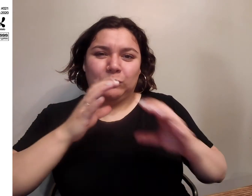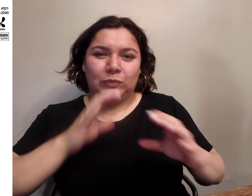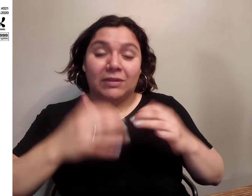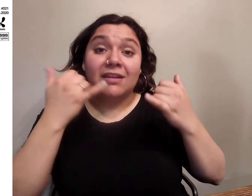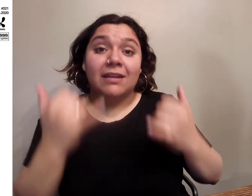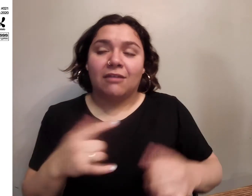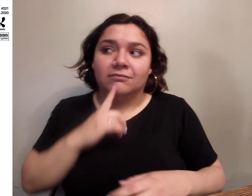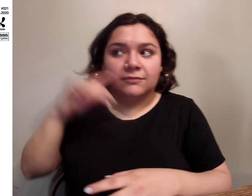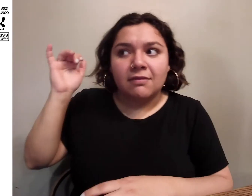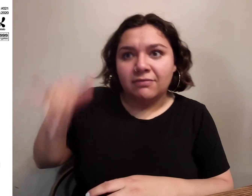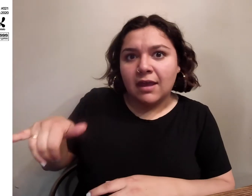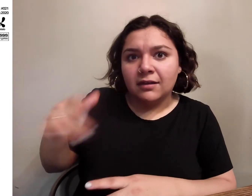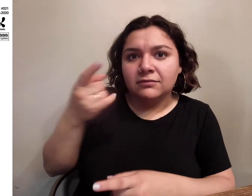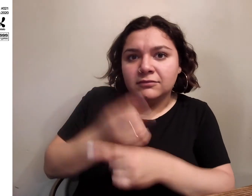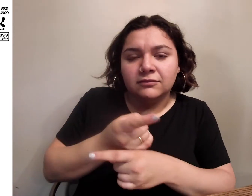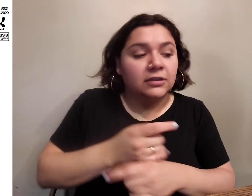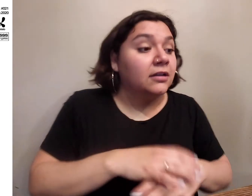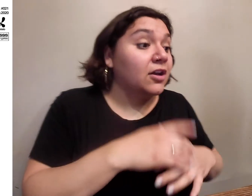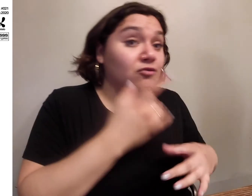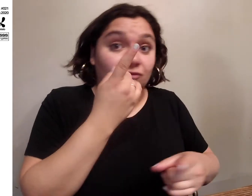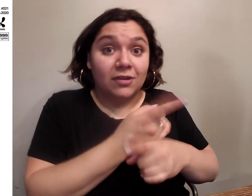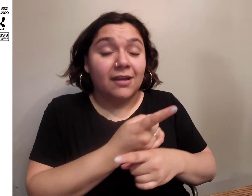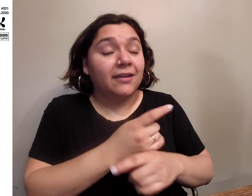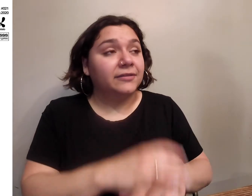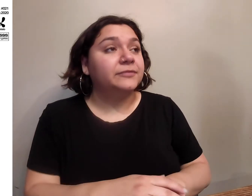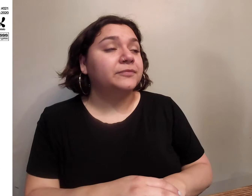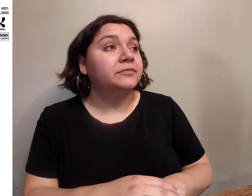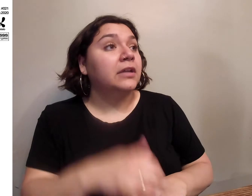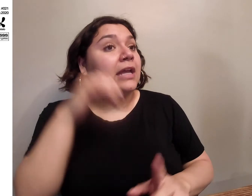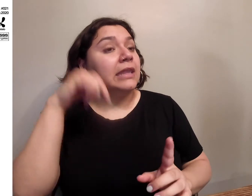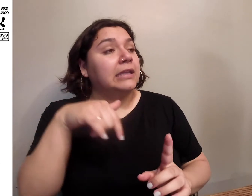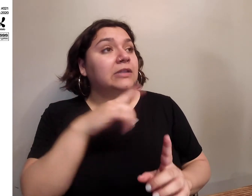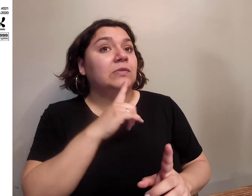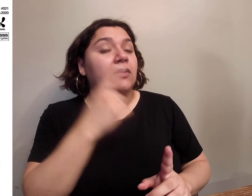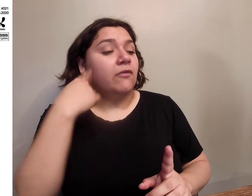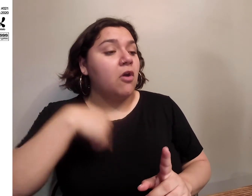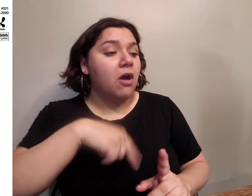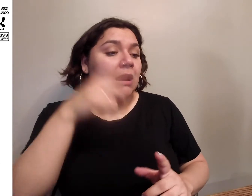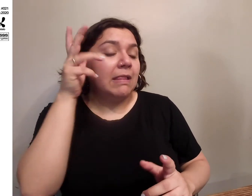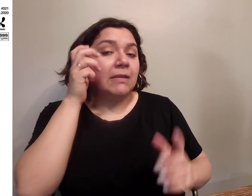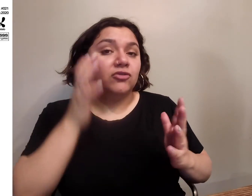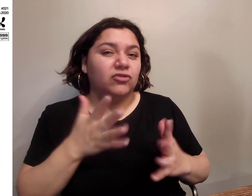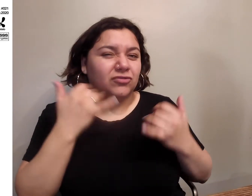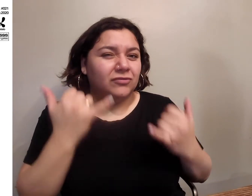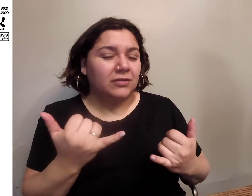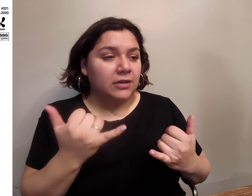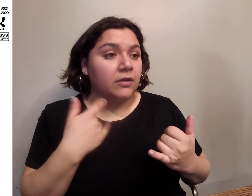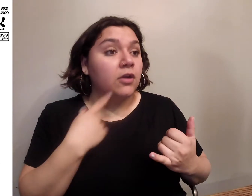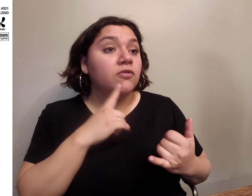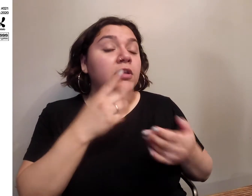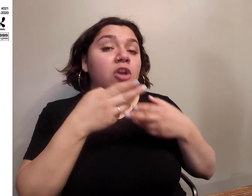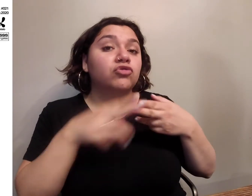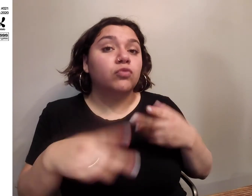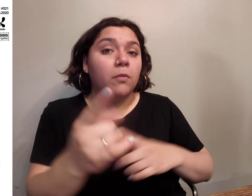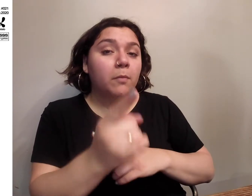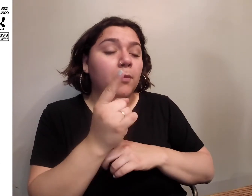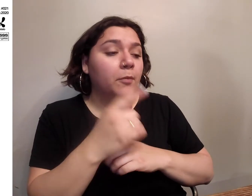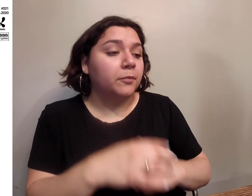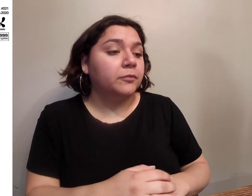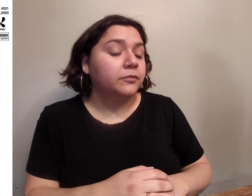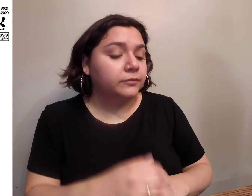now precisely isn't it? I mean, this is just for our listeners now. A brief